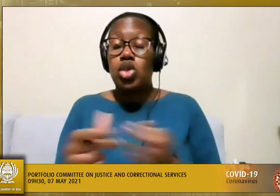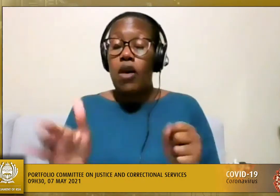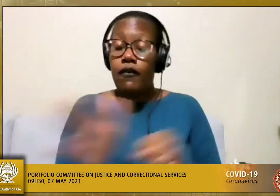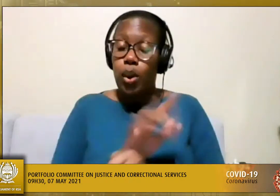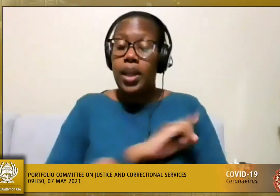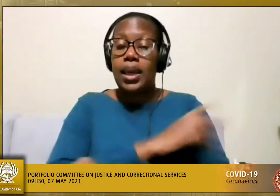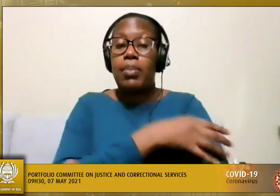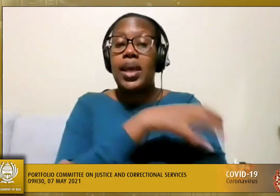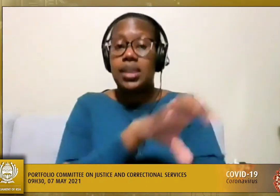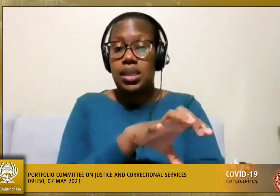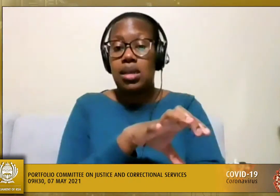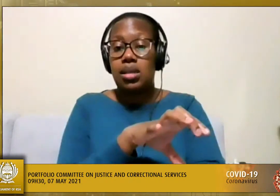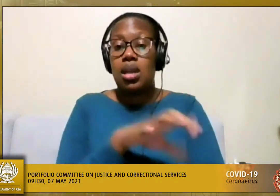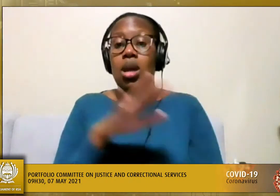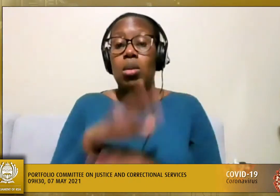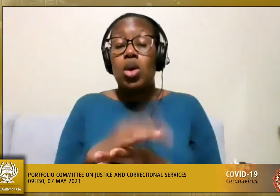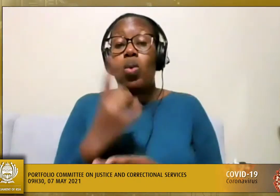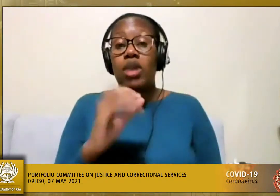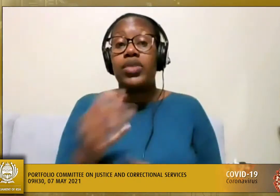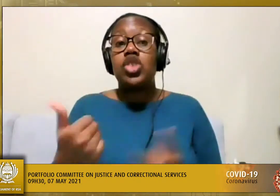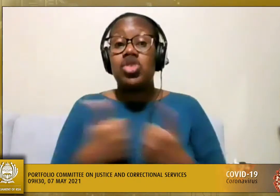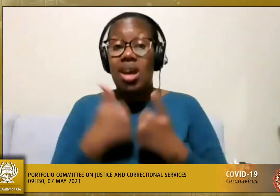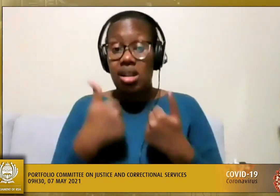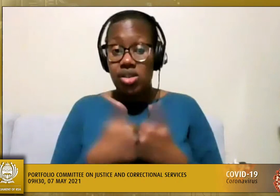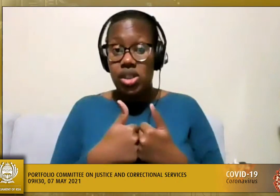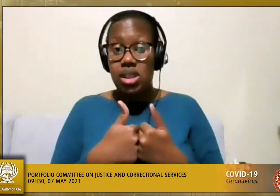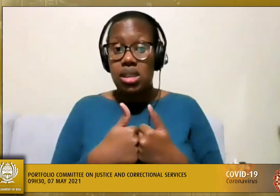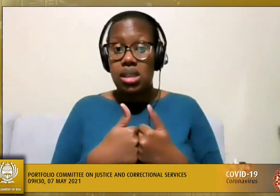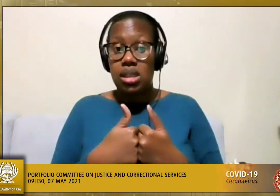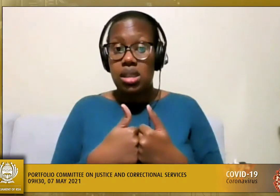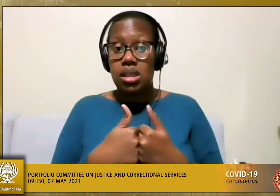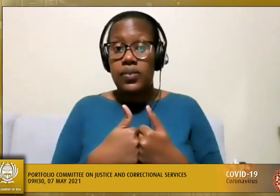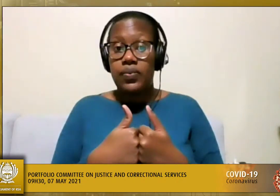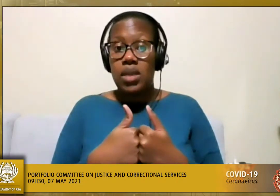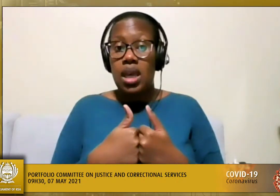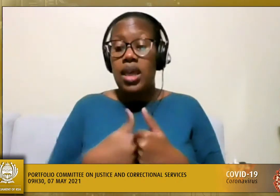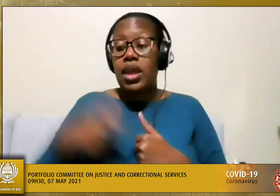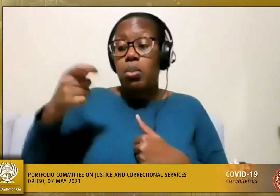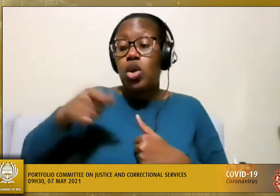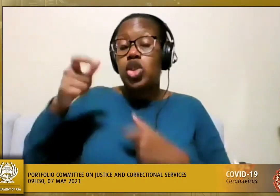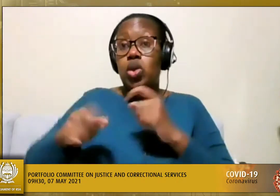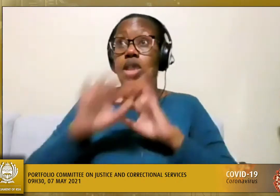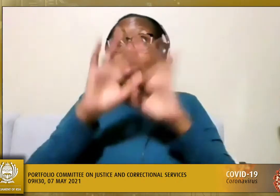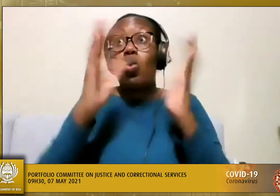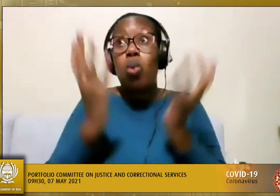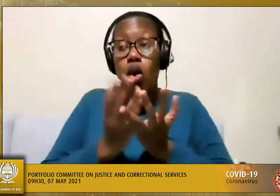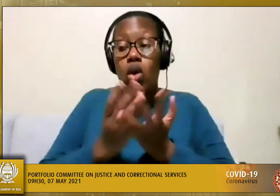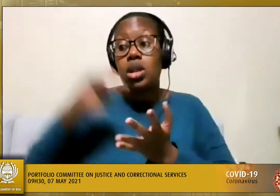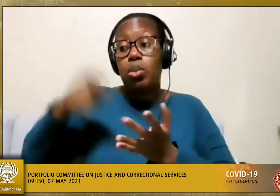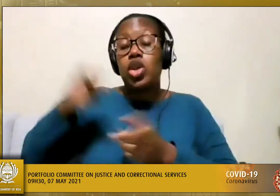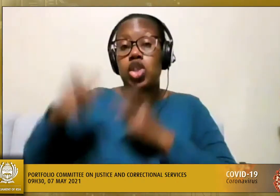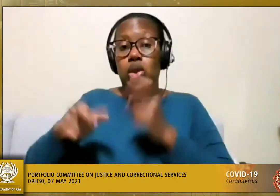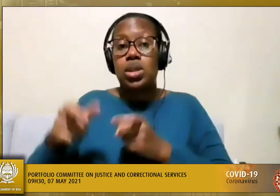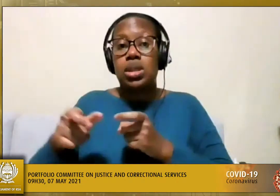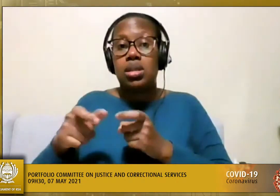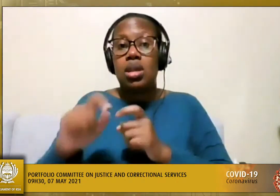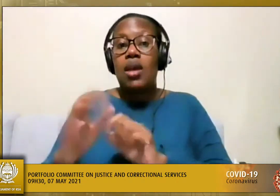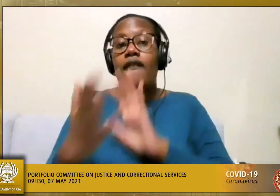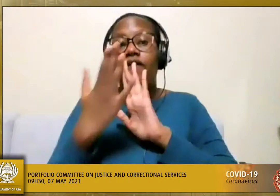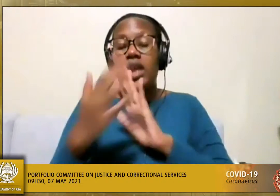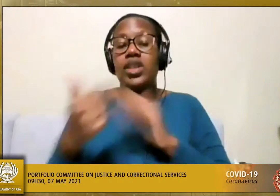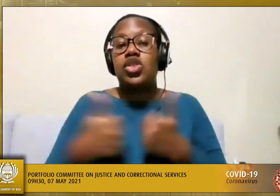one of the challenges that processius does all over the world are now faced with